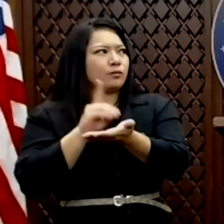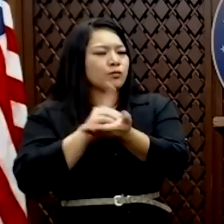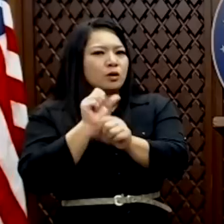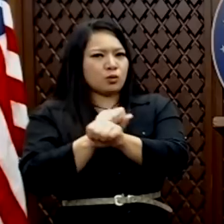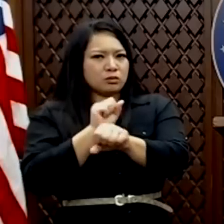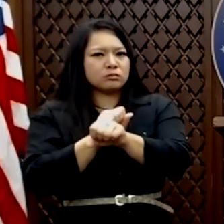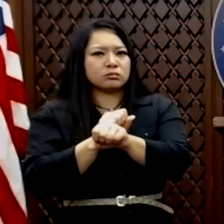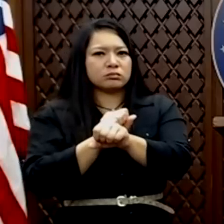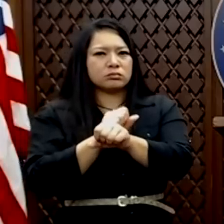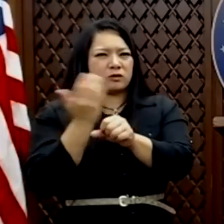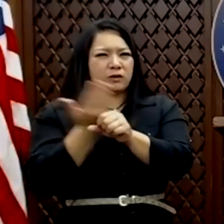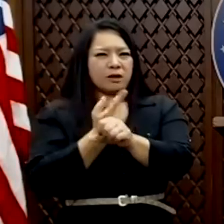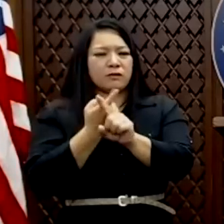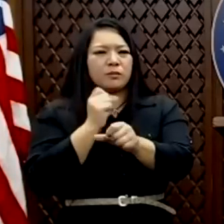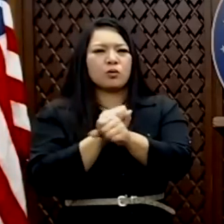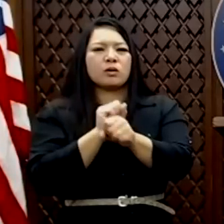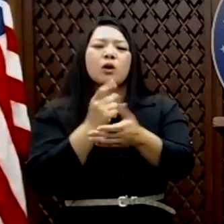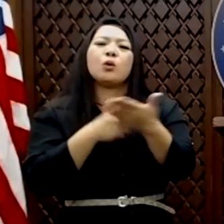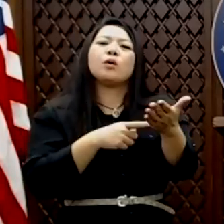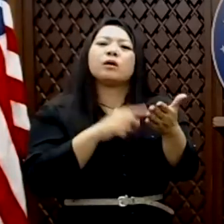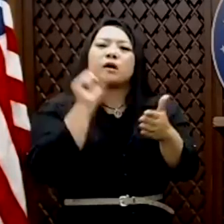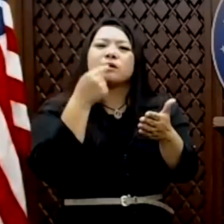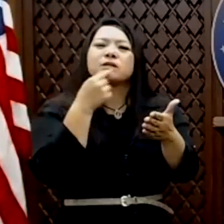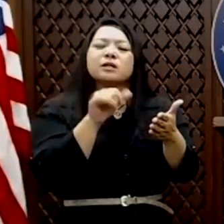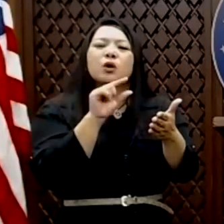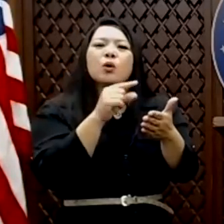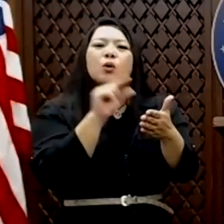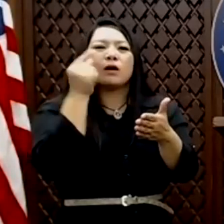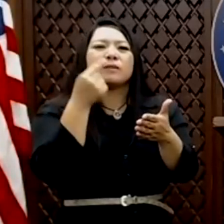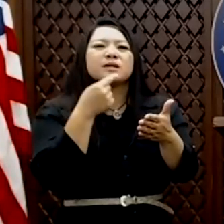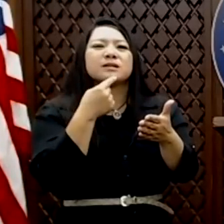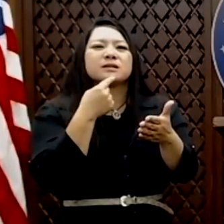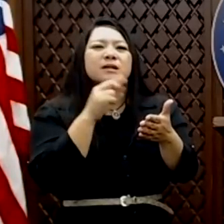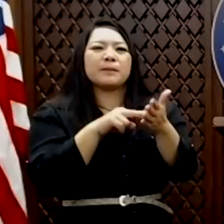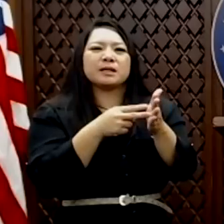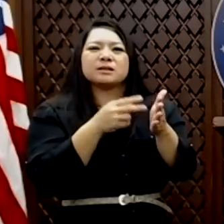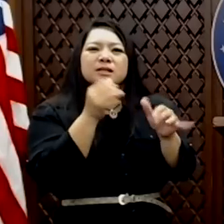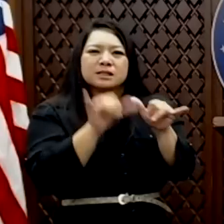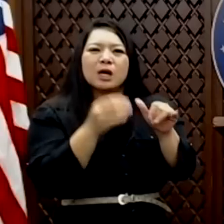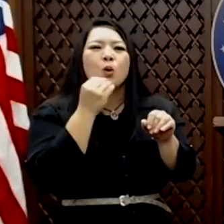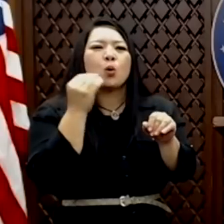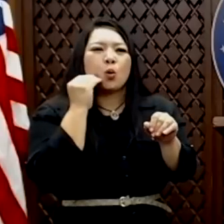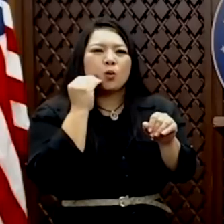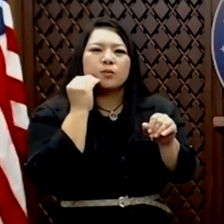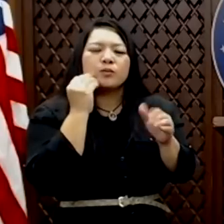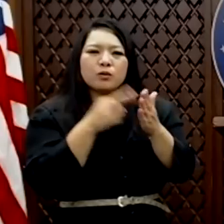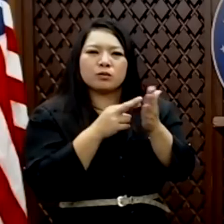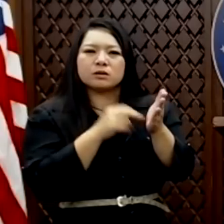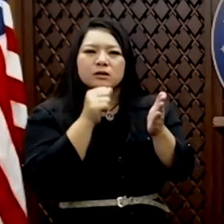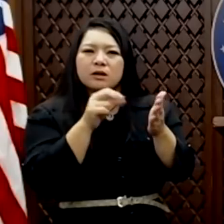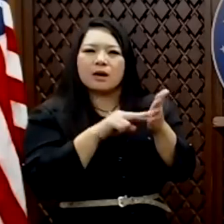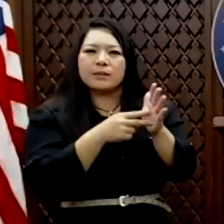is just an escalation of the stay-at-home measures. It doesn't